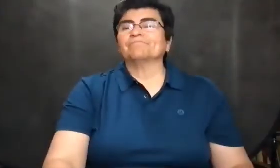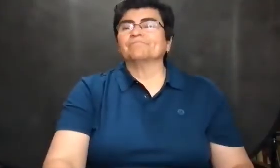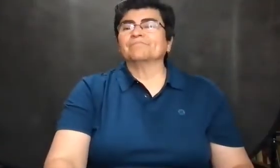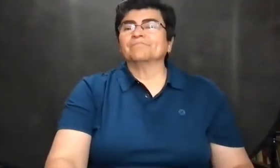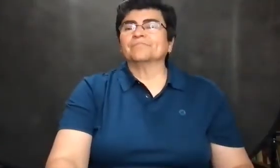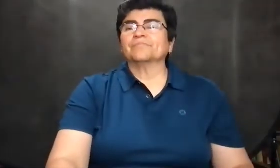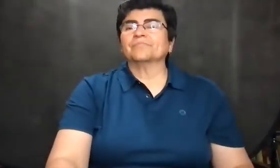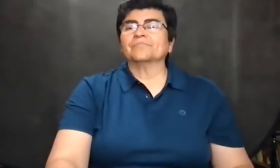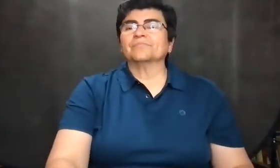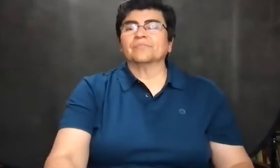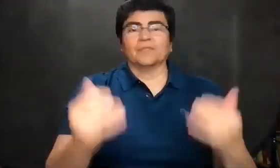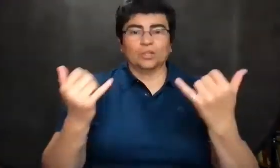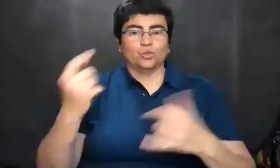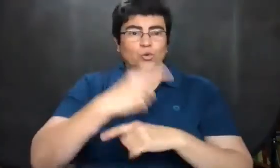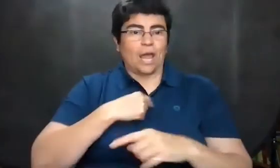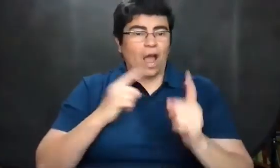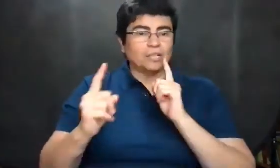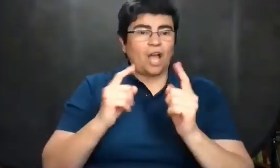today I talked to my sponsor on the phone in the morning,